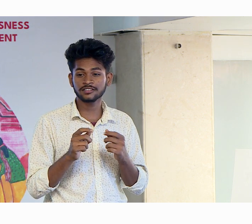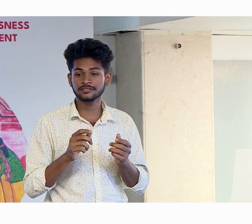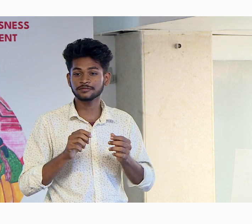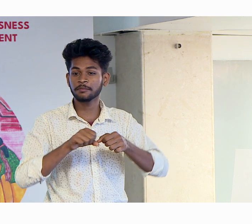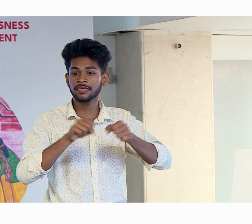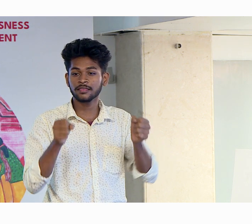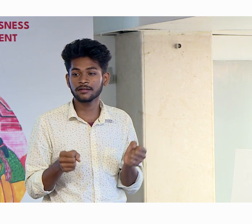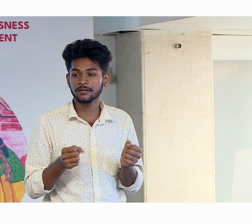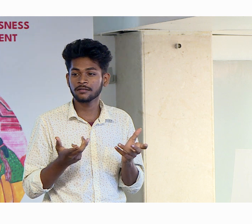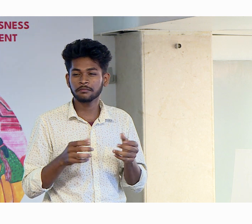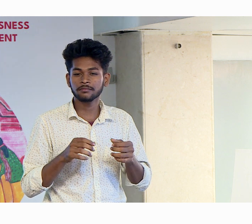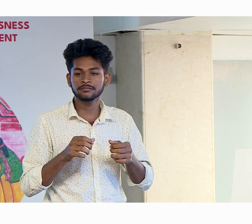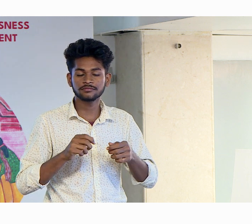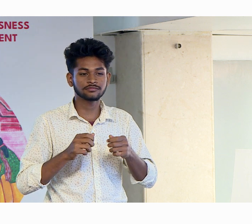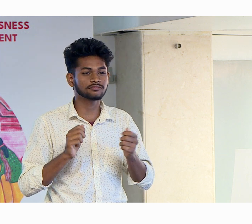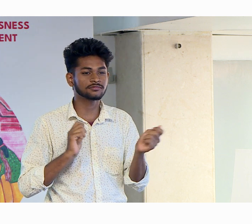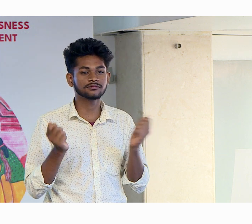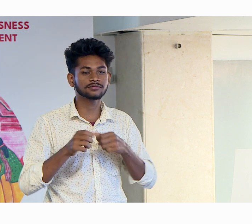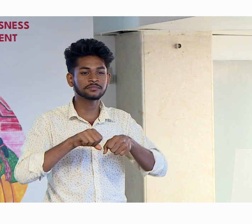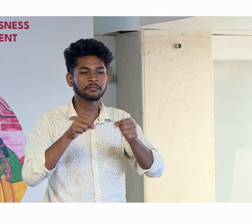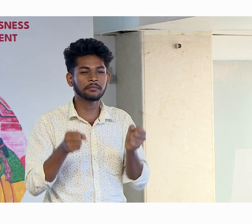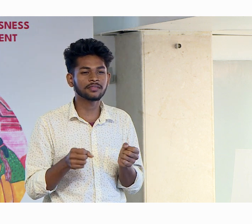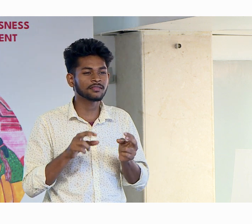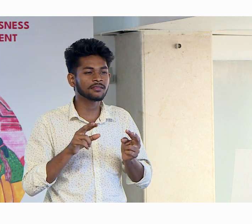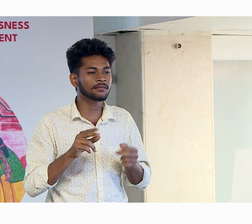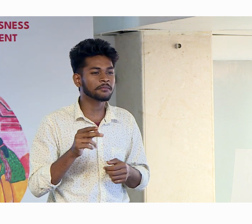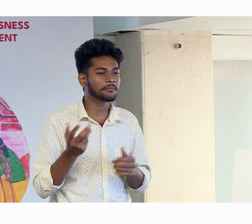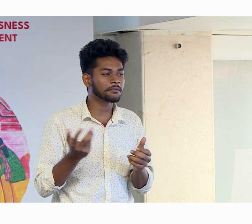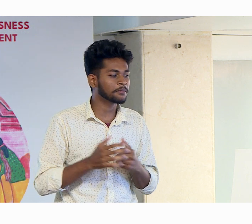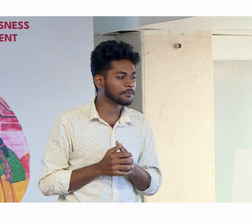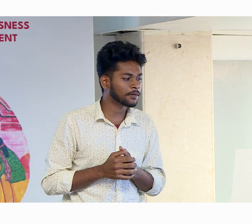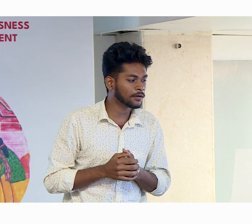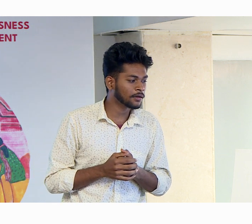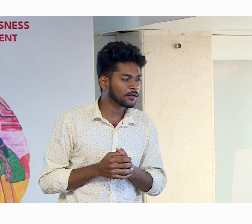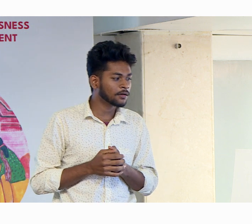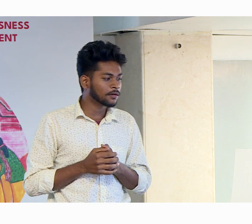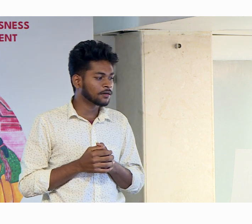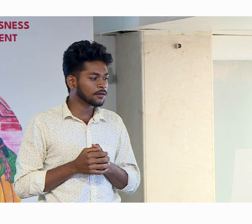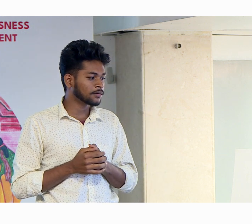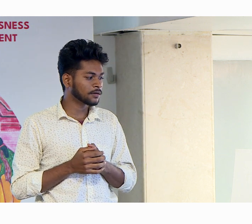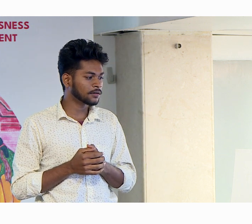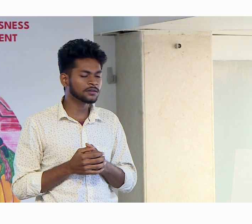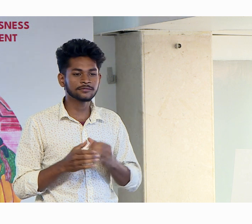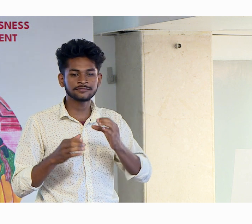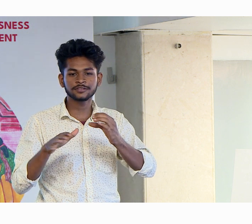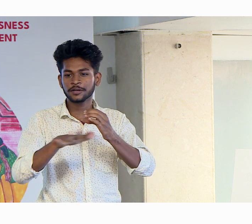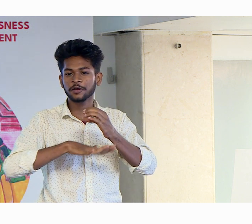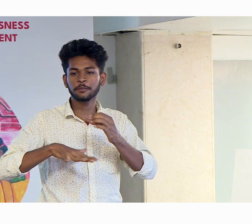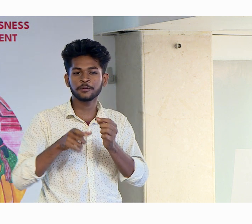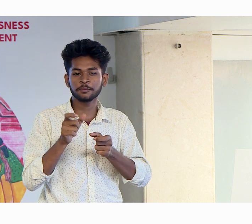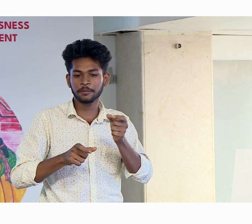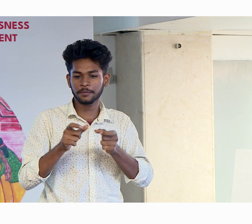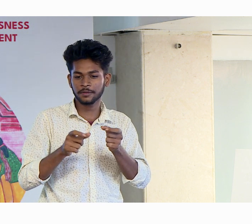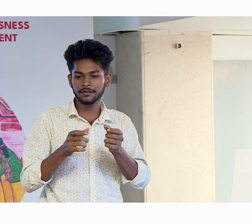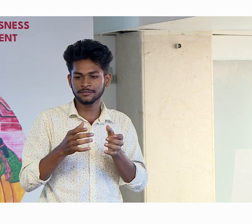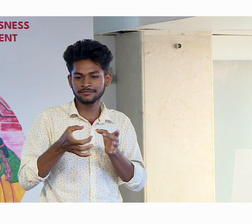people that you're working with. Now, I've said already that we prefer relational methods, so we've chosen to use communities of